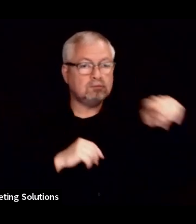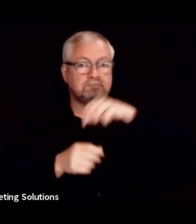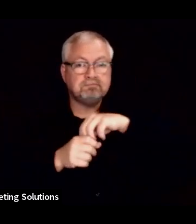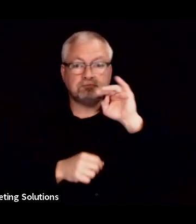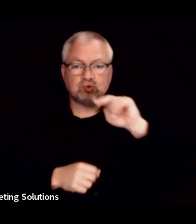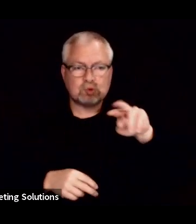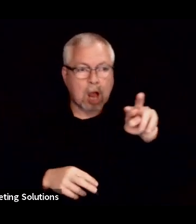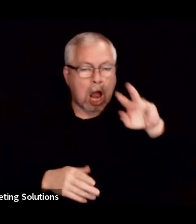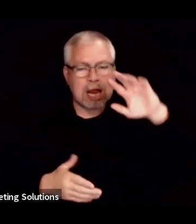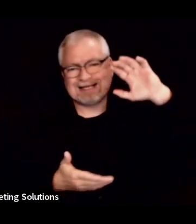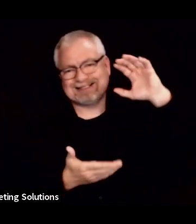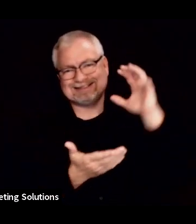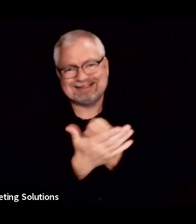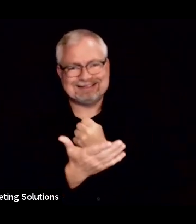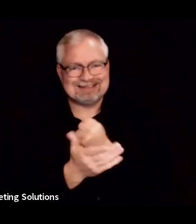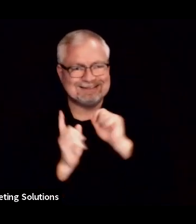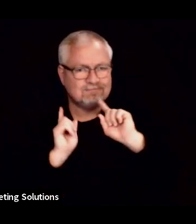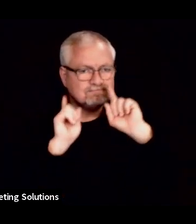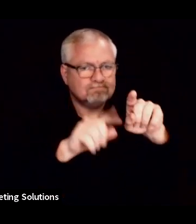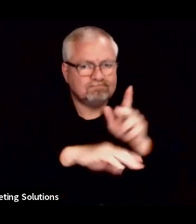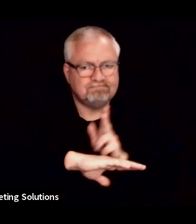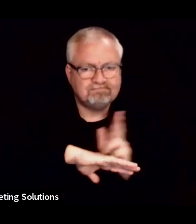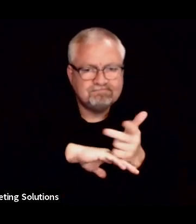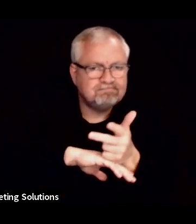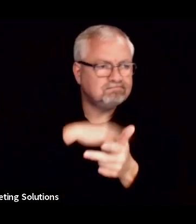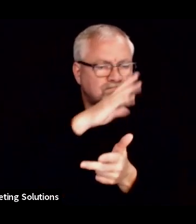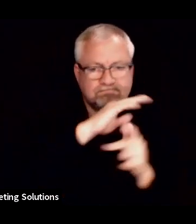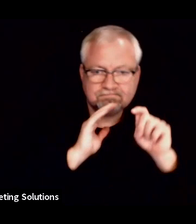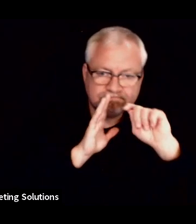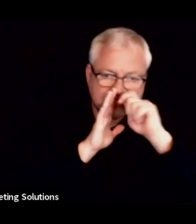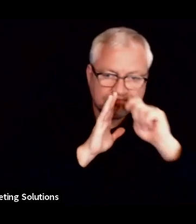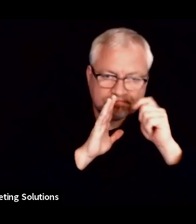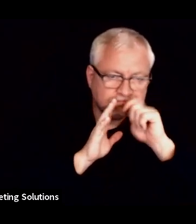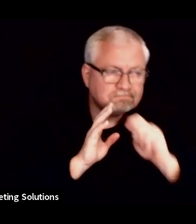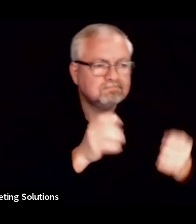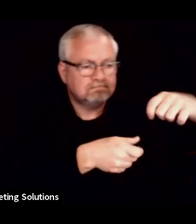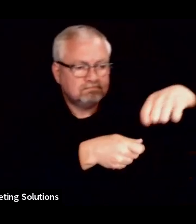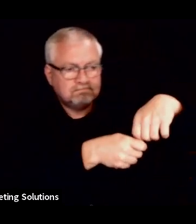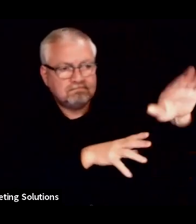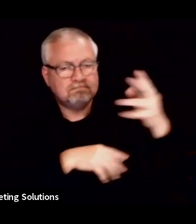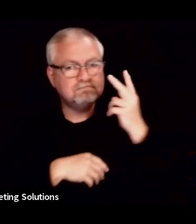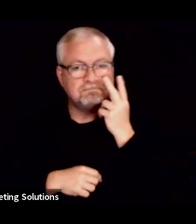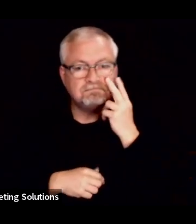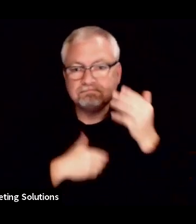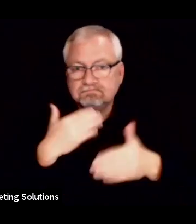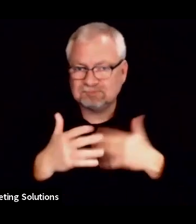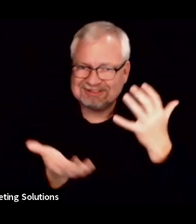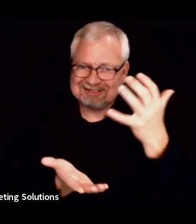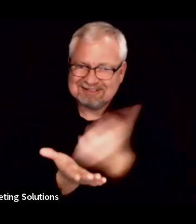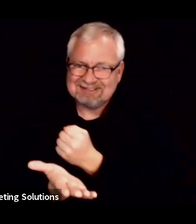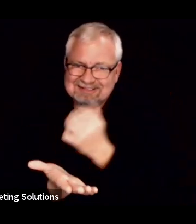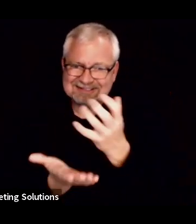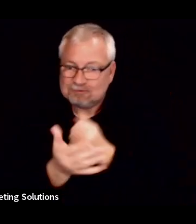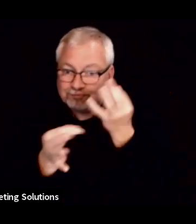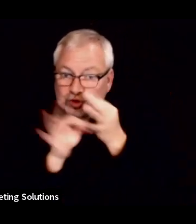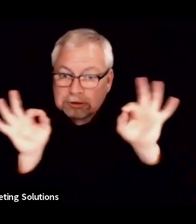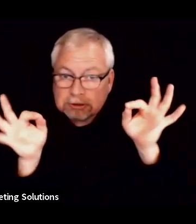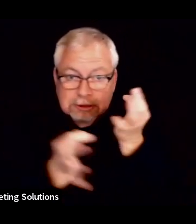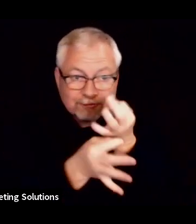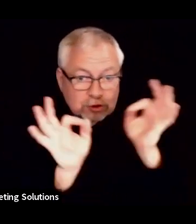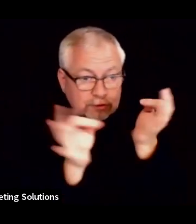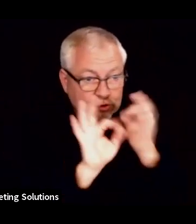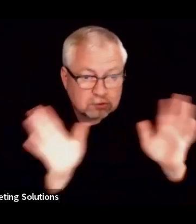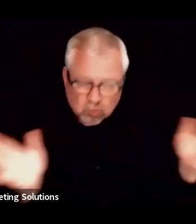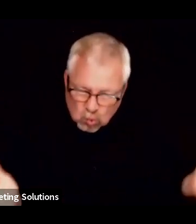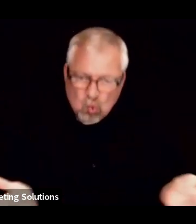these Guard Armory locations for free testing. We appreciate the partnership